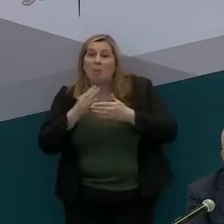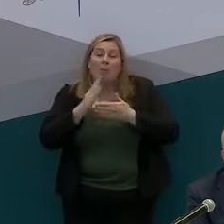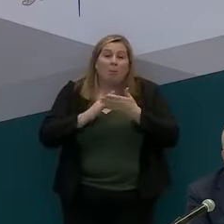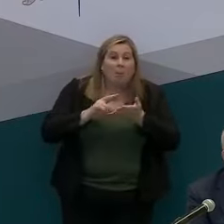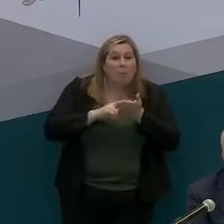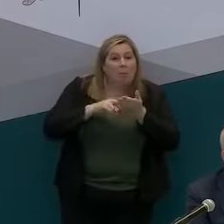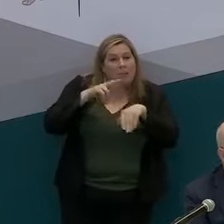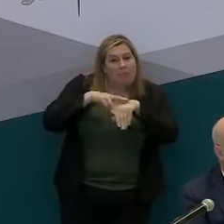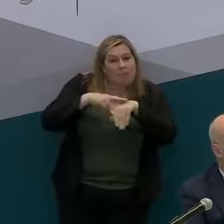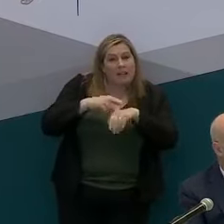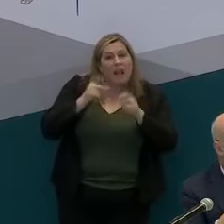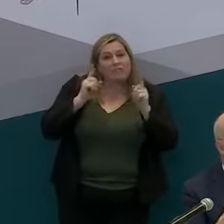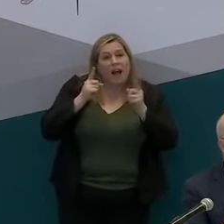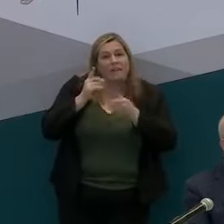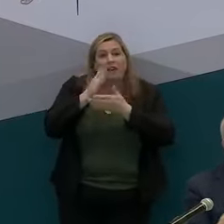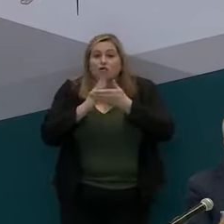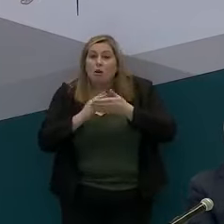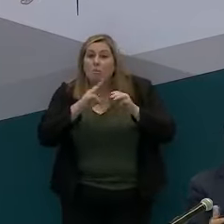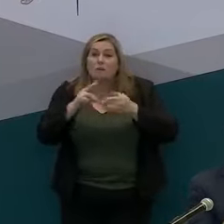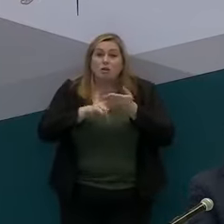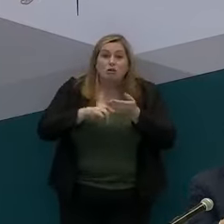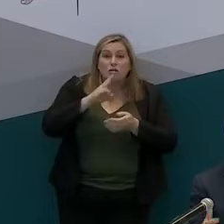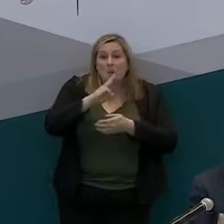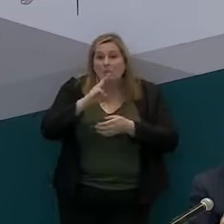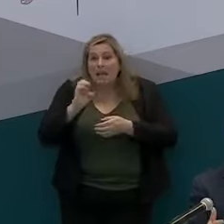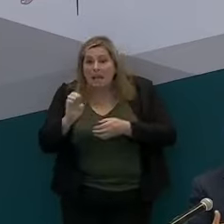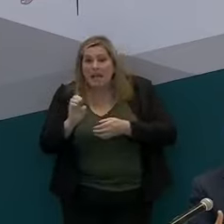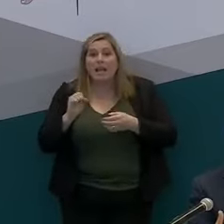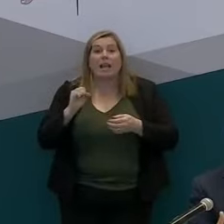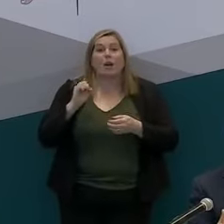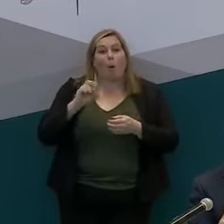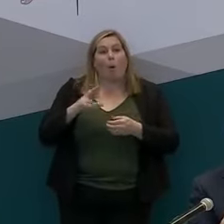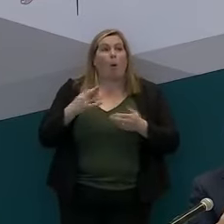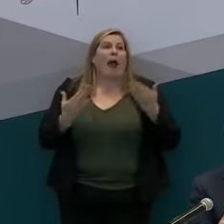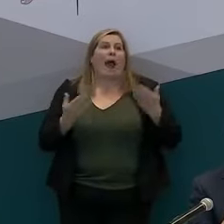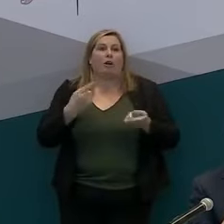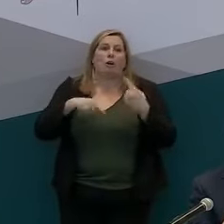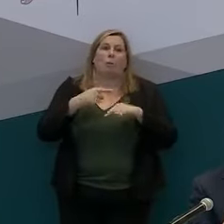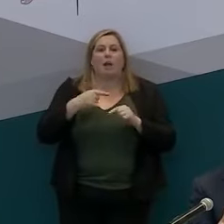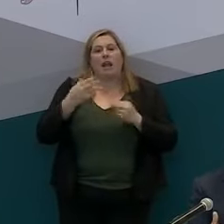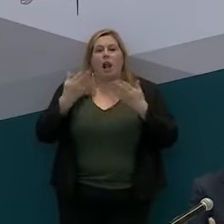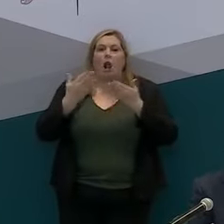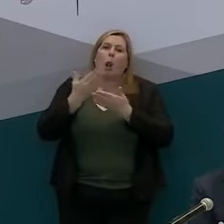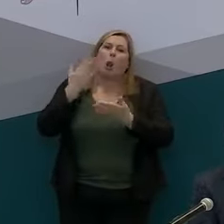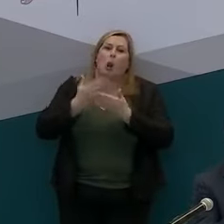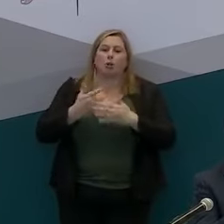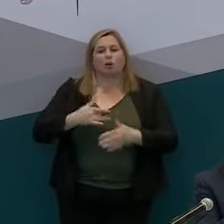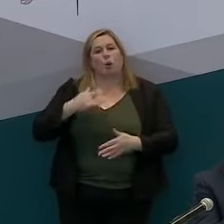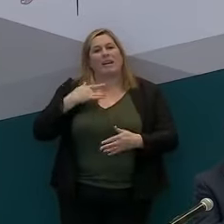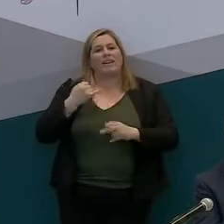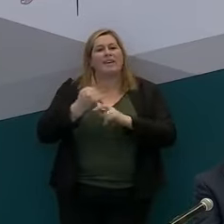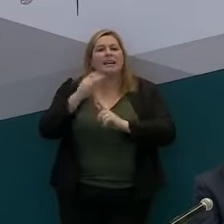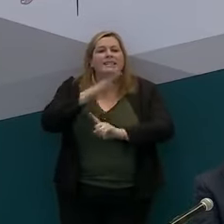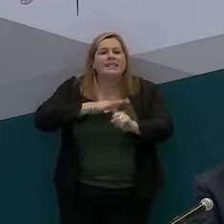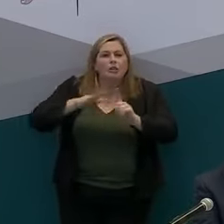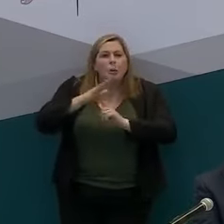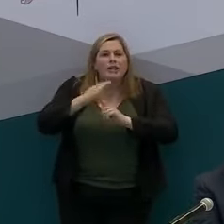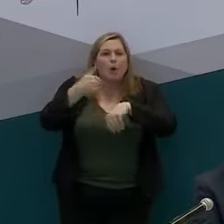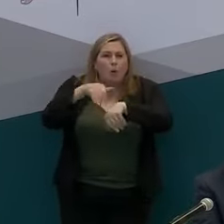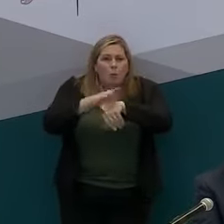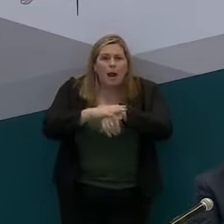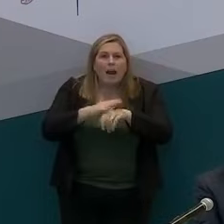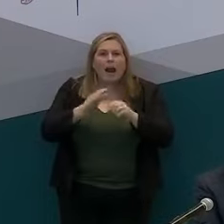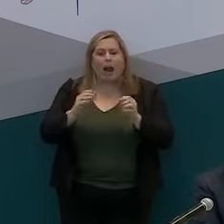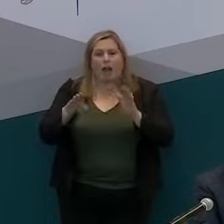kinds of things as part of how do we learn to live in a situation whereby we're releasing some